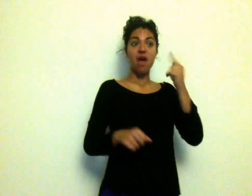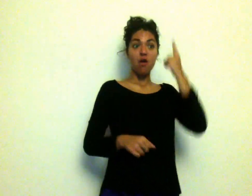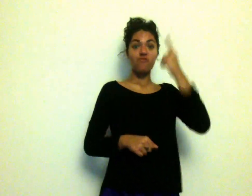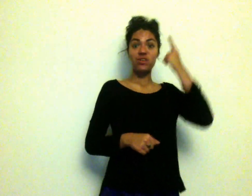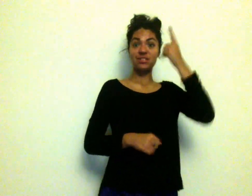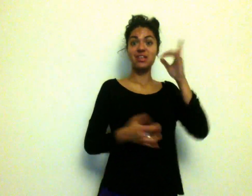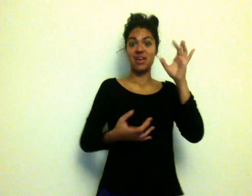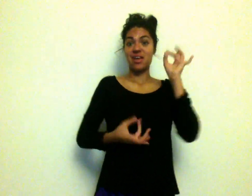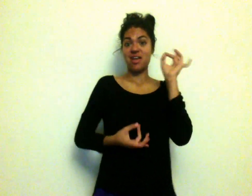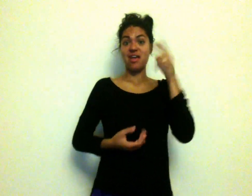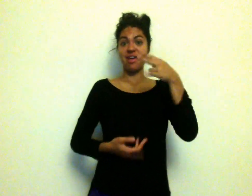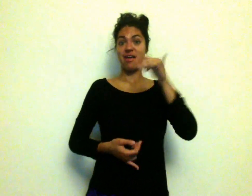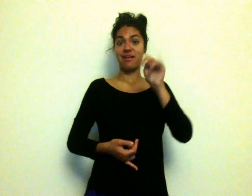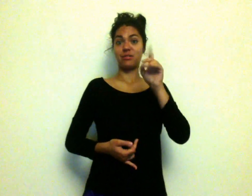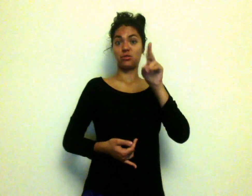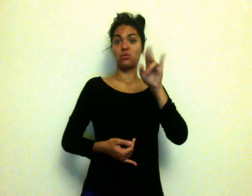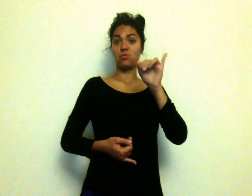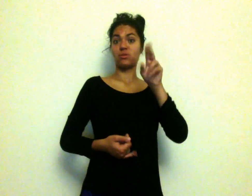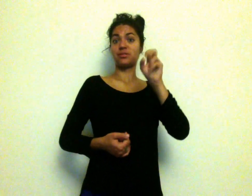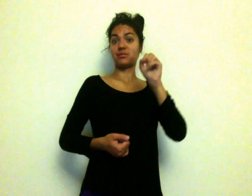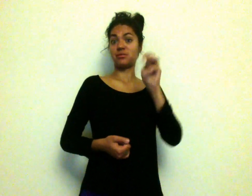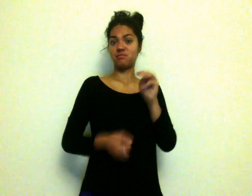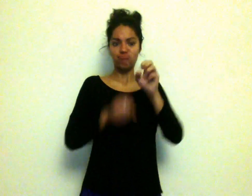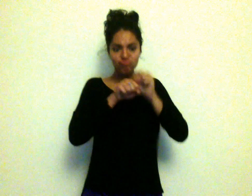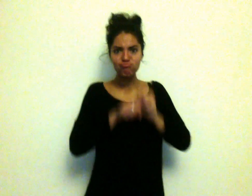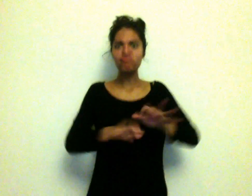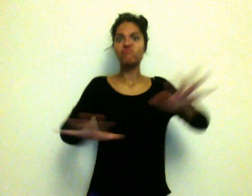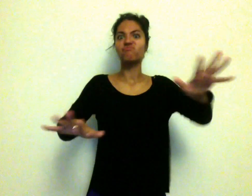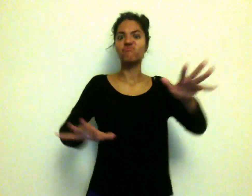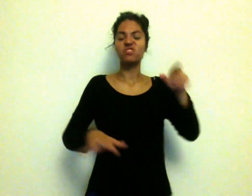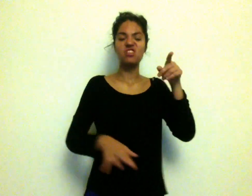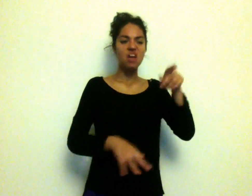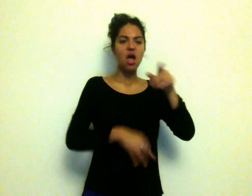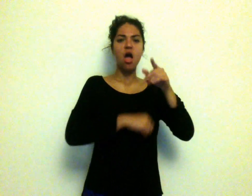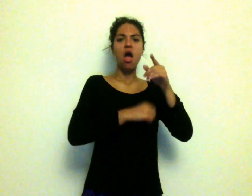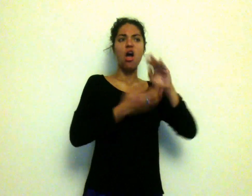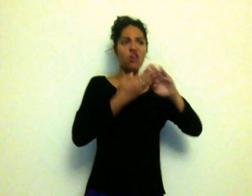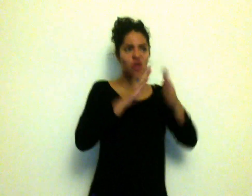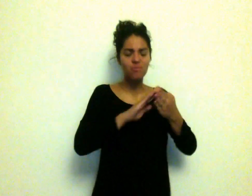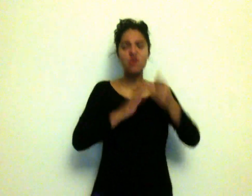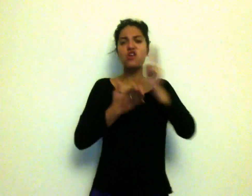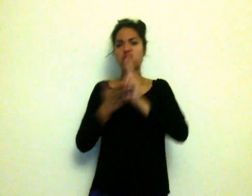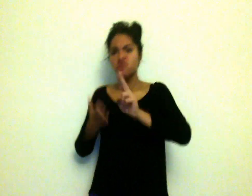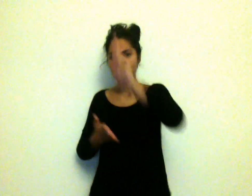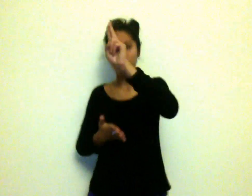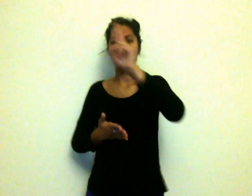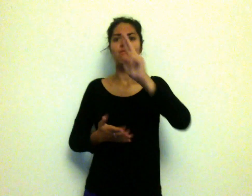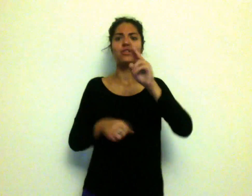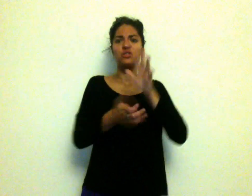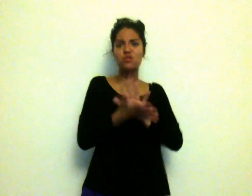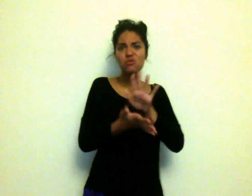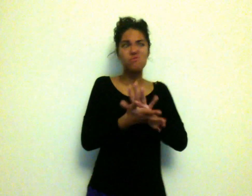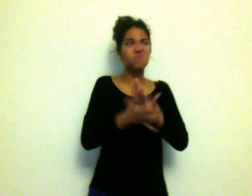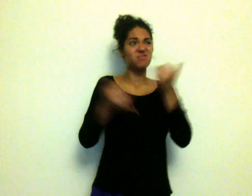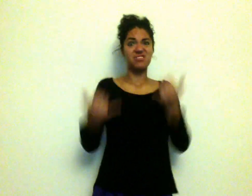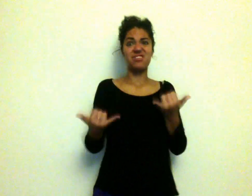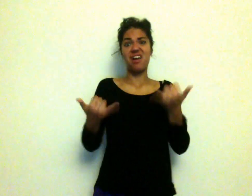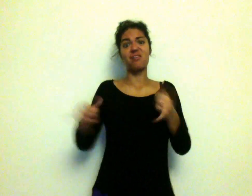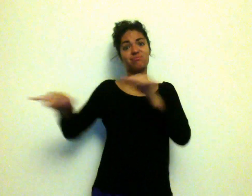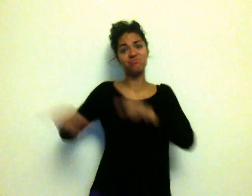and apologist Ravi Zacharias. Today we begin a series dealing with New Age philosophy and Eastern religion.